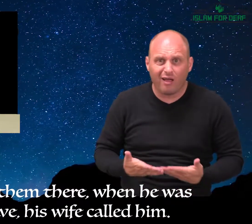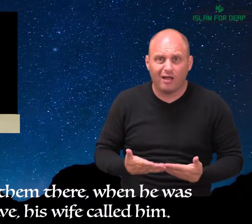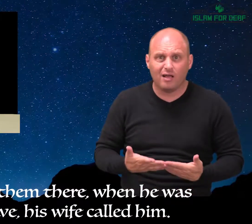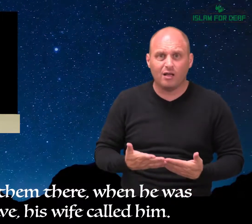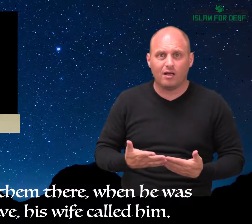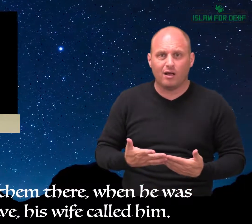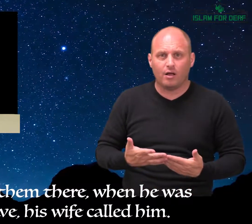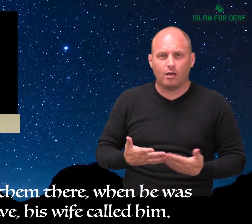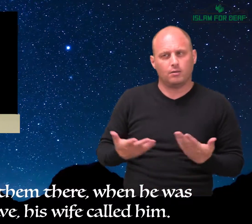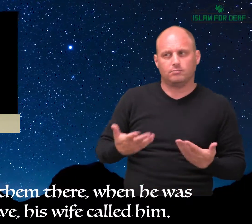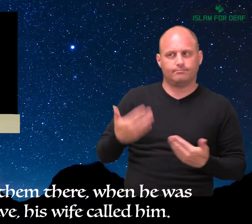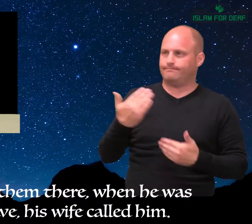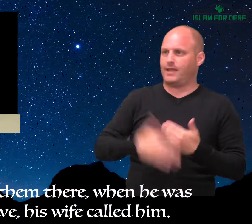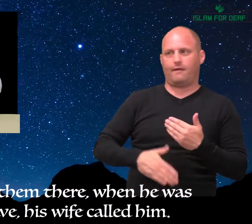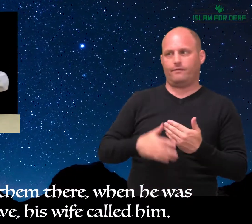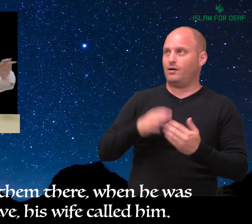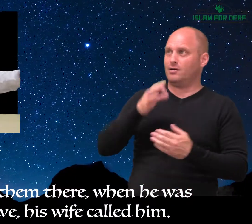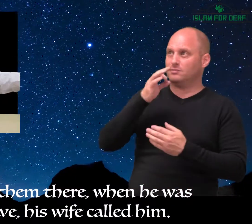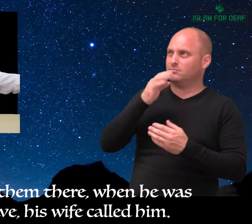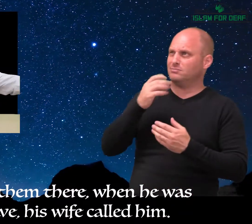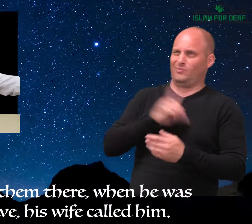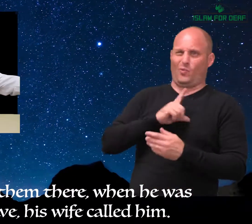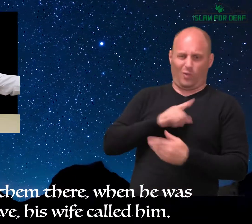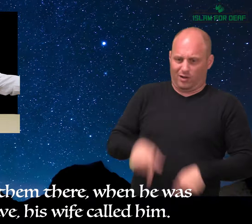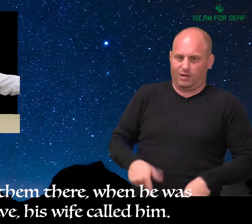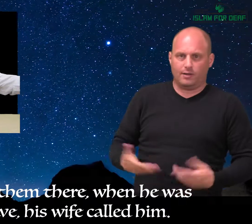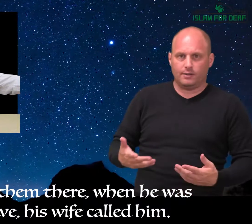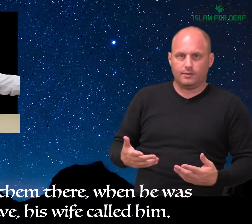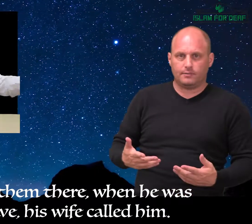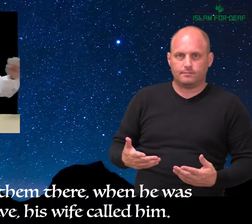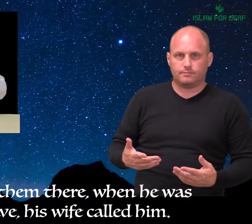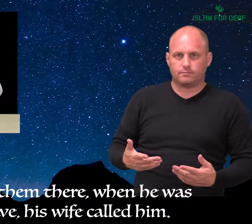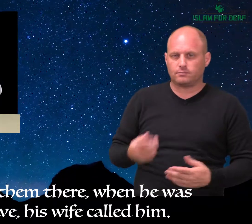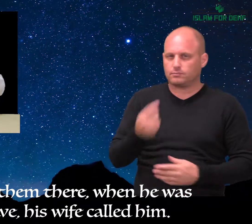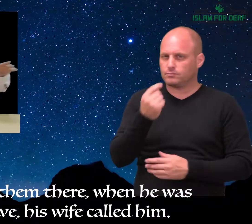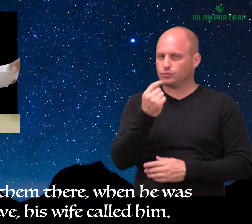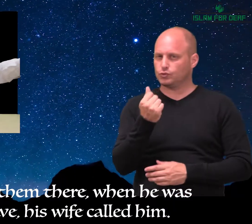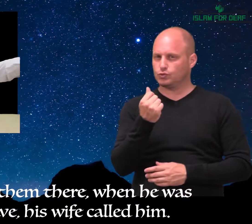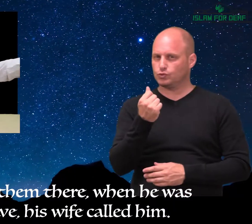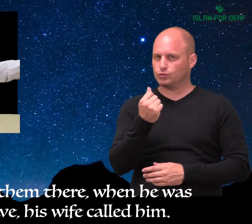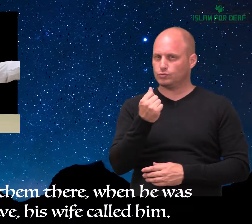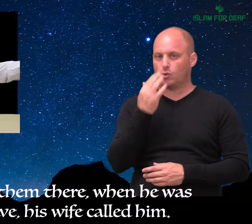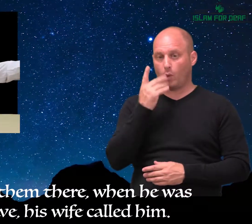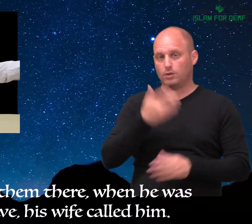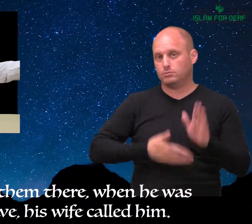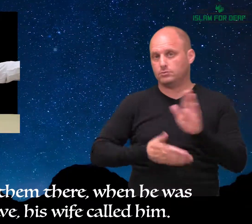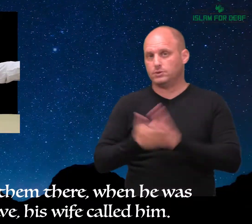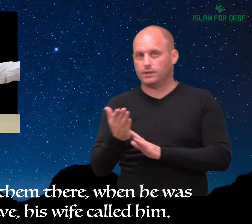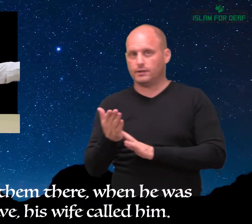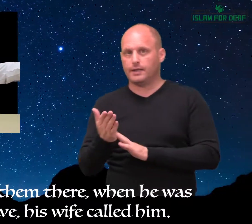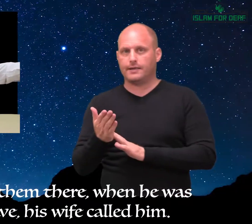he left them there. When he was about to leave, his wife called him.